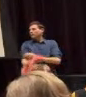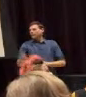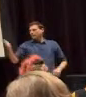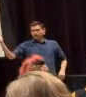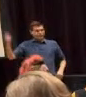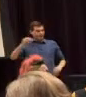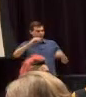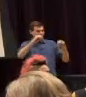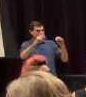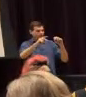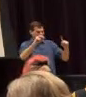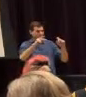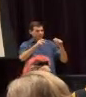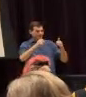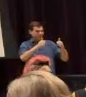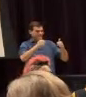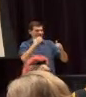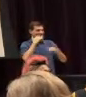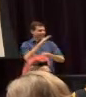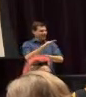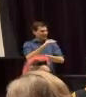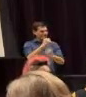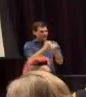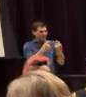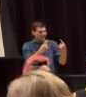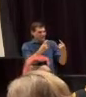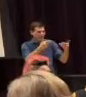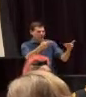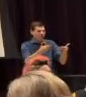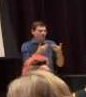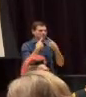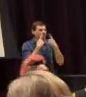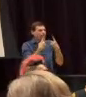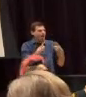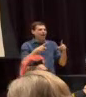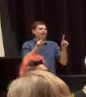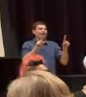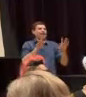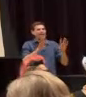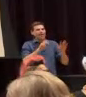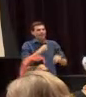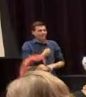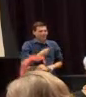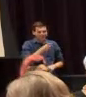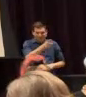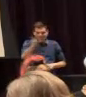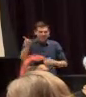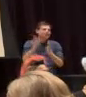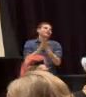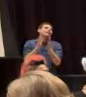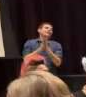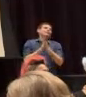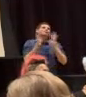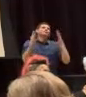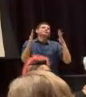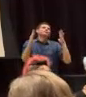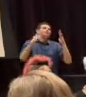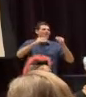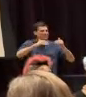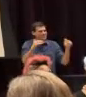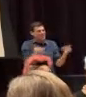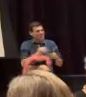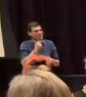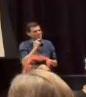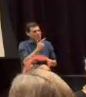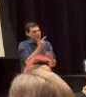Good evening, everyone, and welcome finally to the 2023 Queer Liberation March